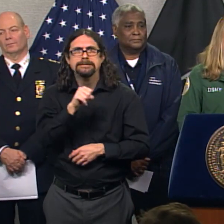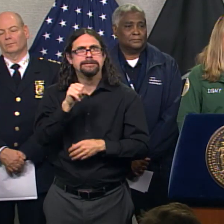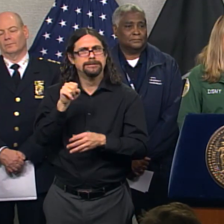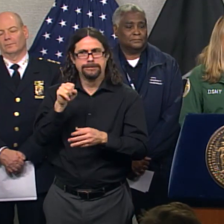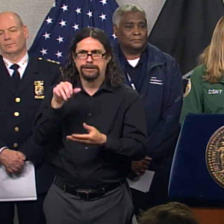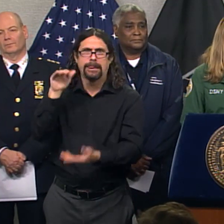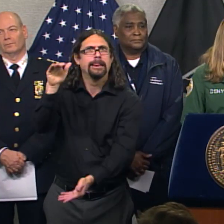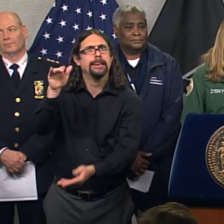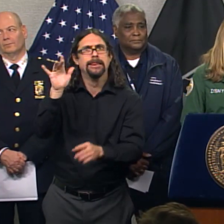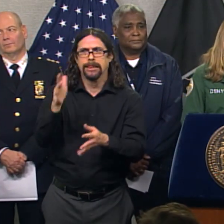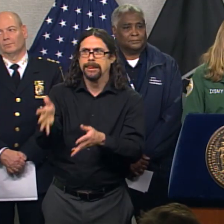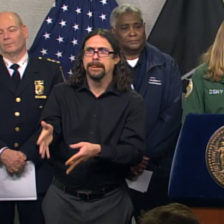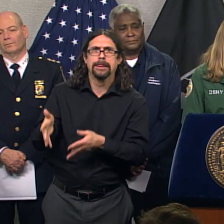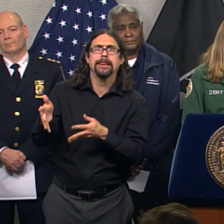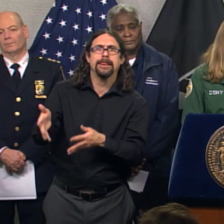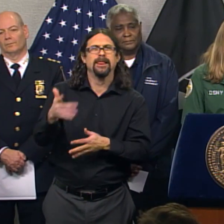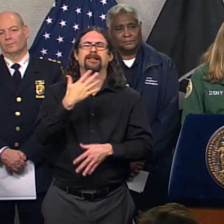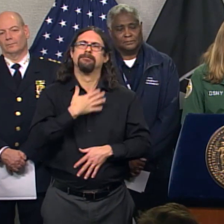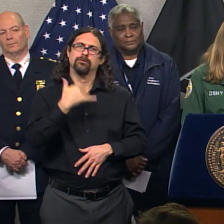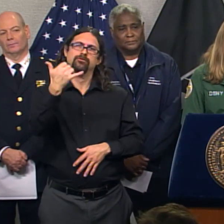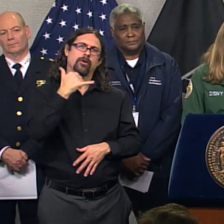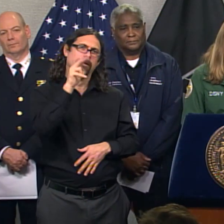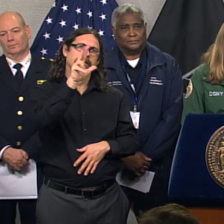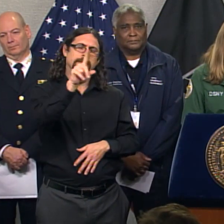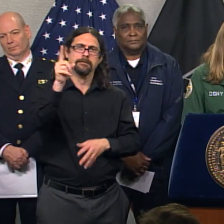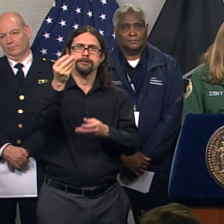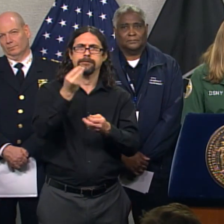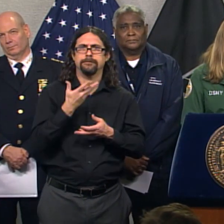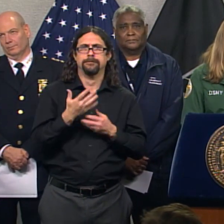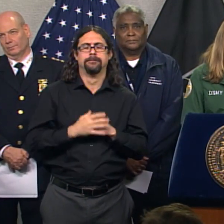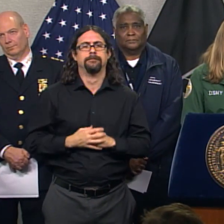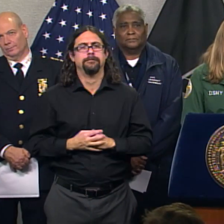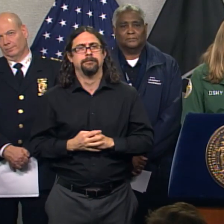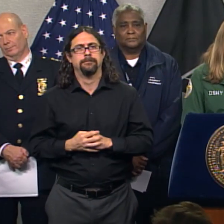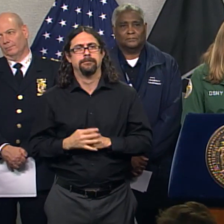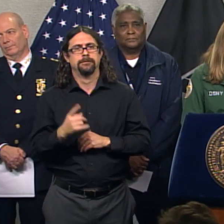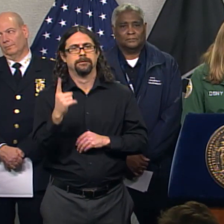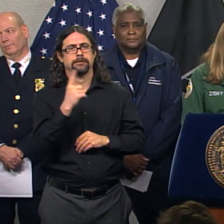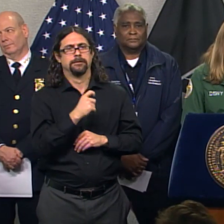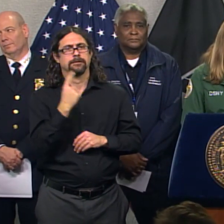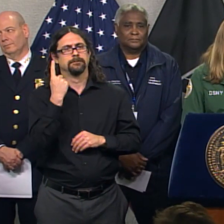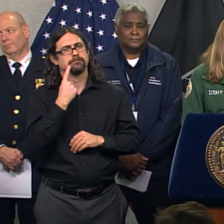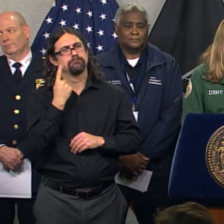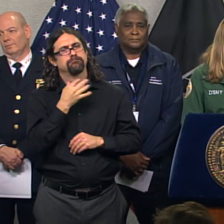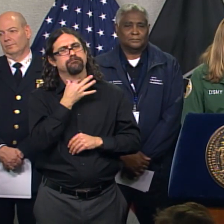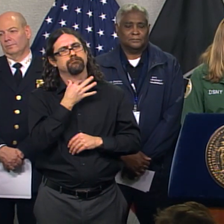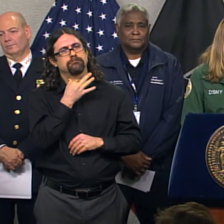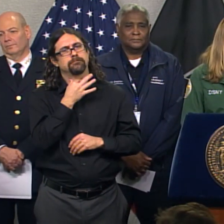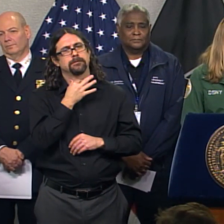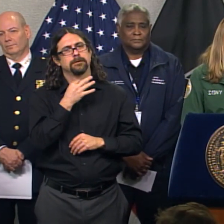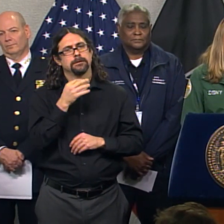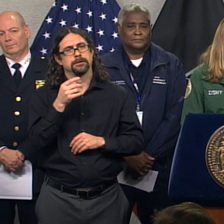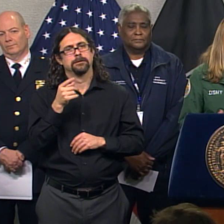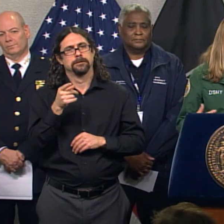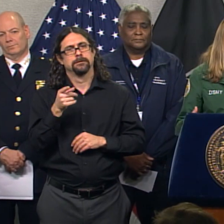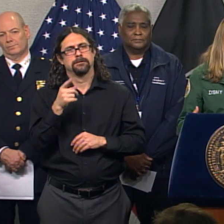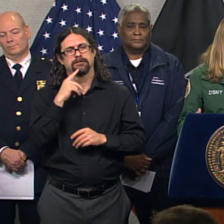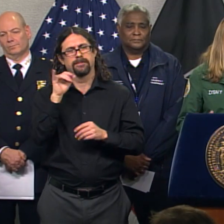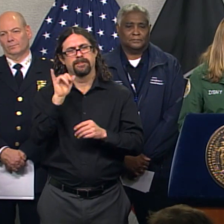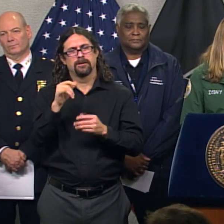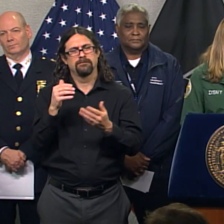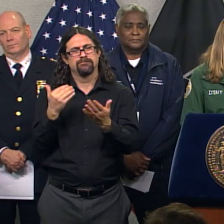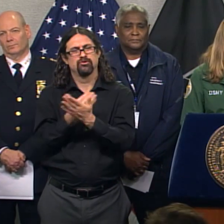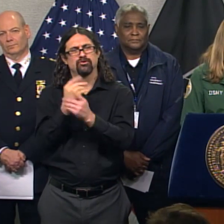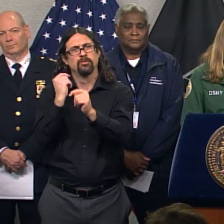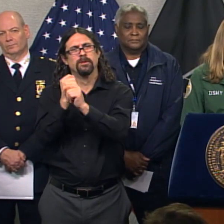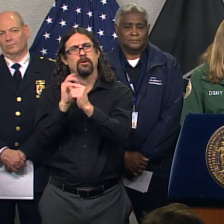holsters? There are 163 holsters on the street today. That is double what I had last year. Just to give you a sense of what